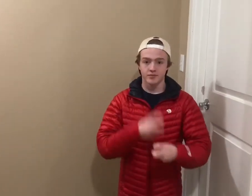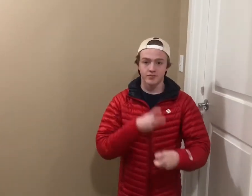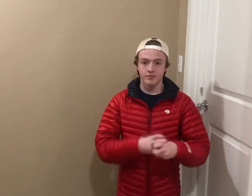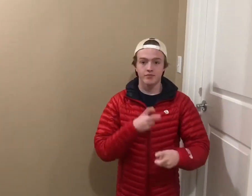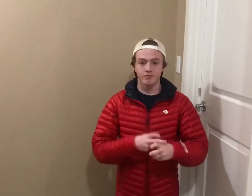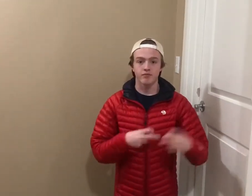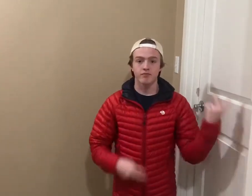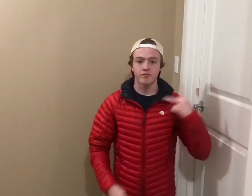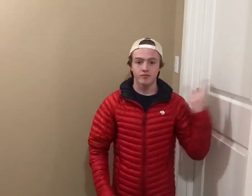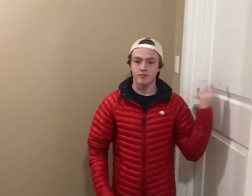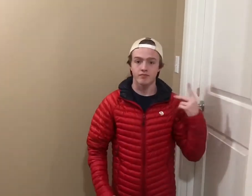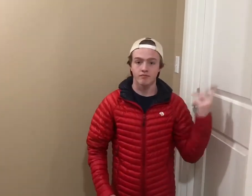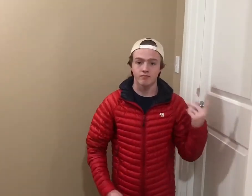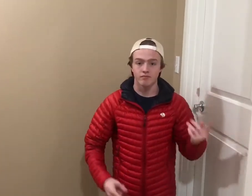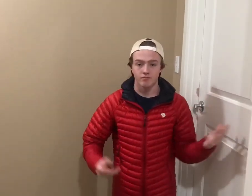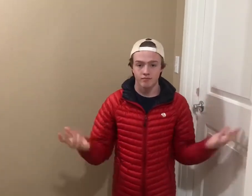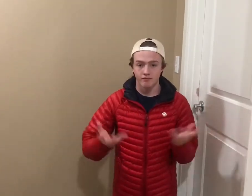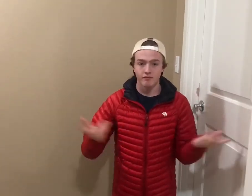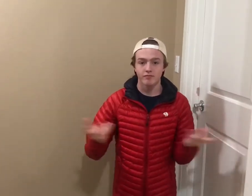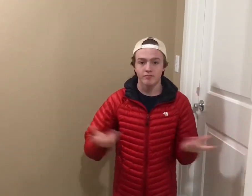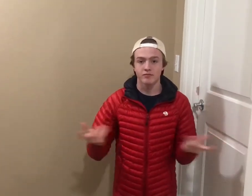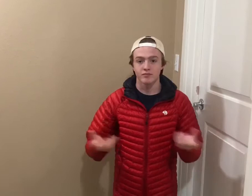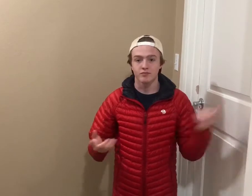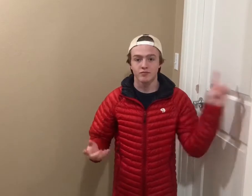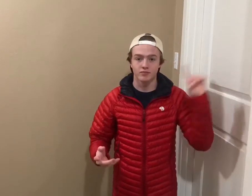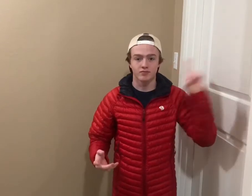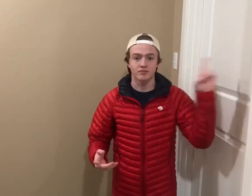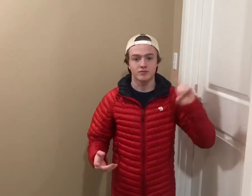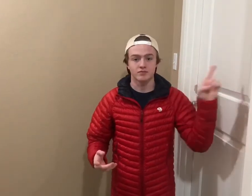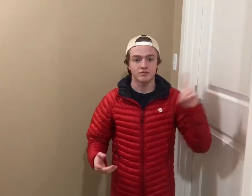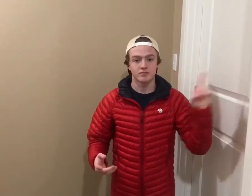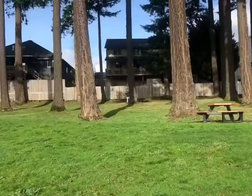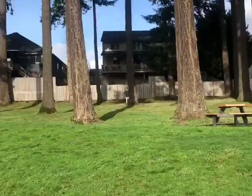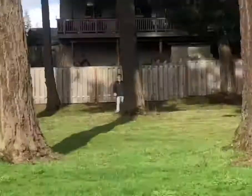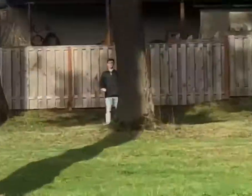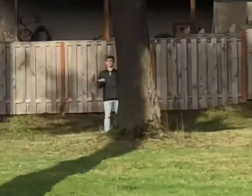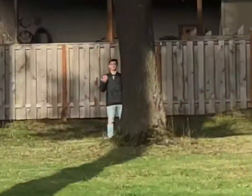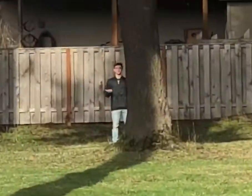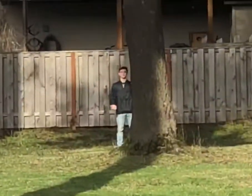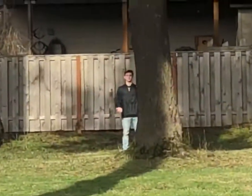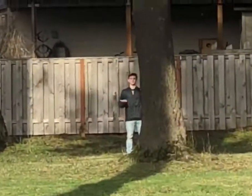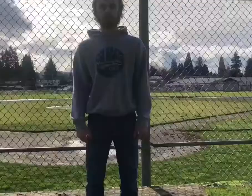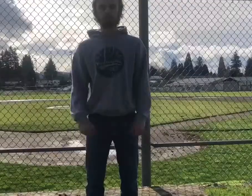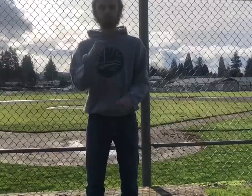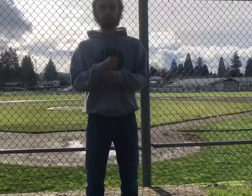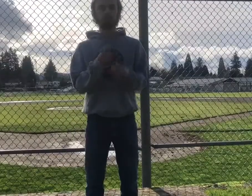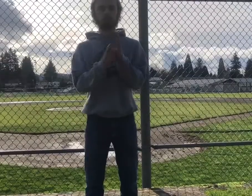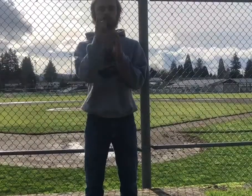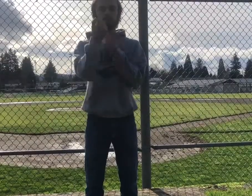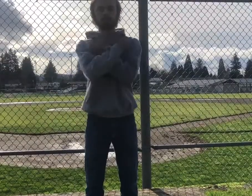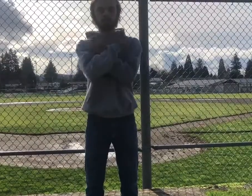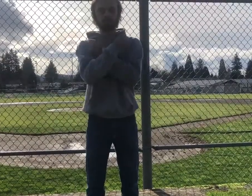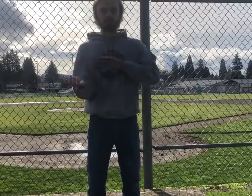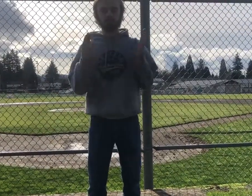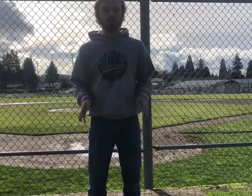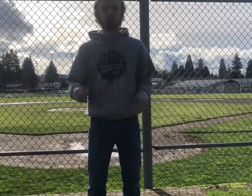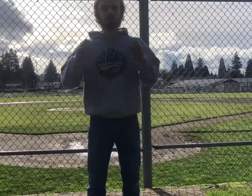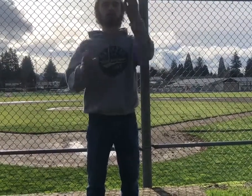generation is finding a good way to spend it. Like maybe! Building a rocket or fighting a mummy